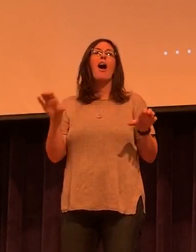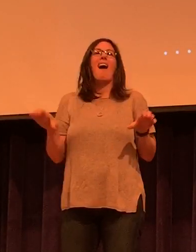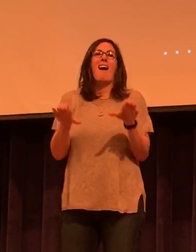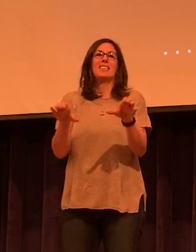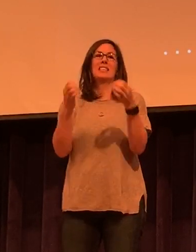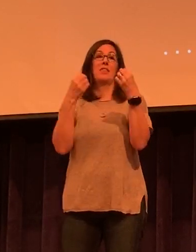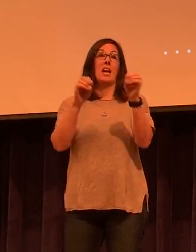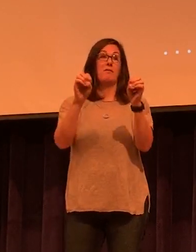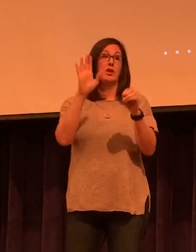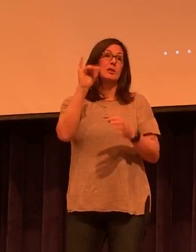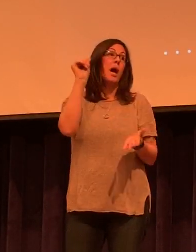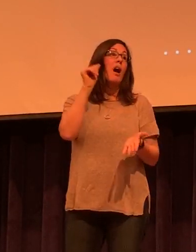example,